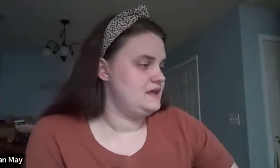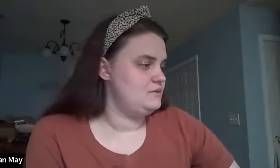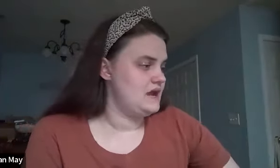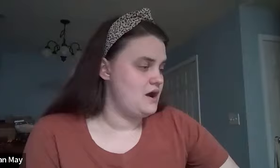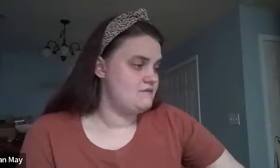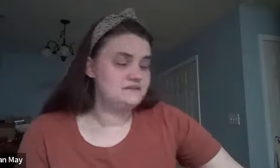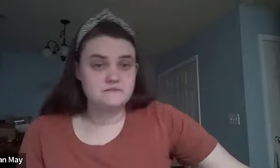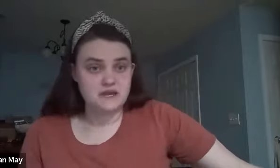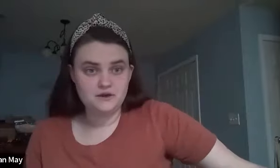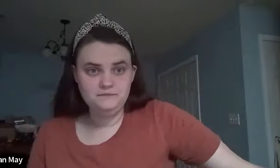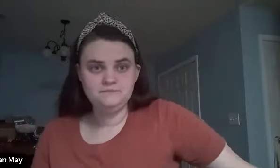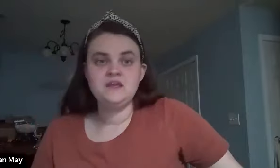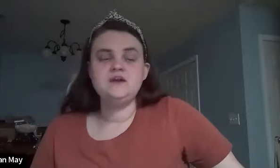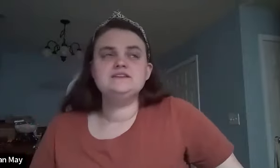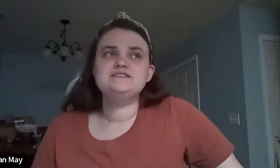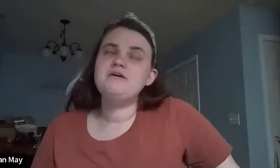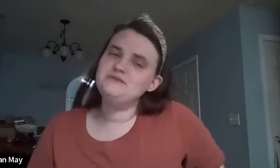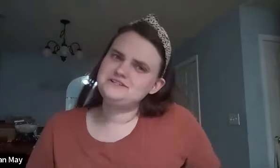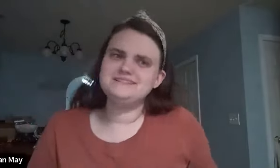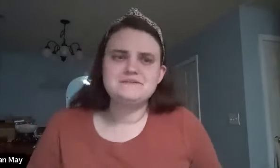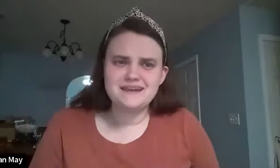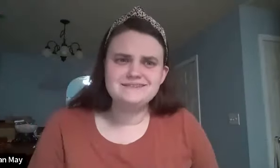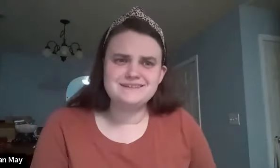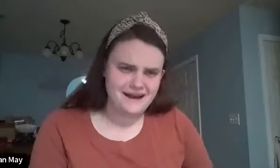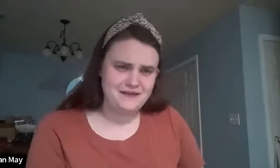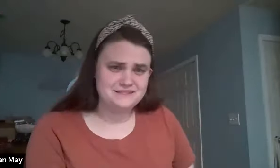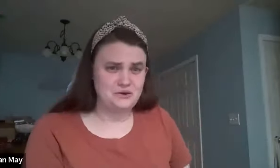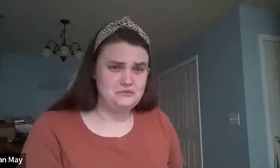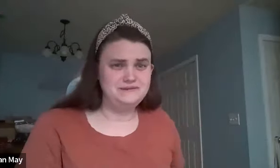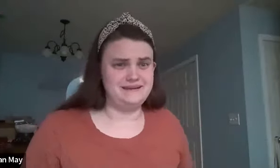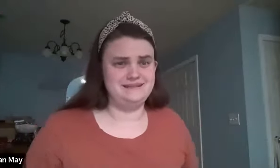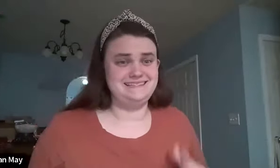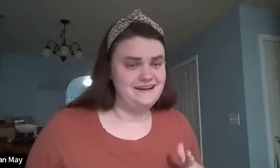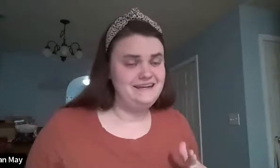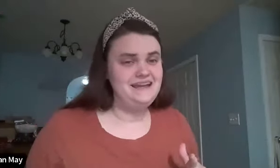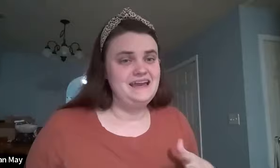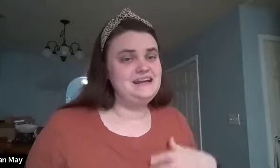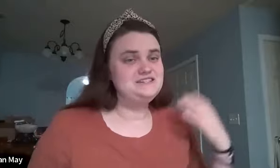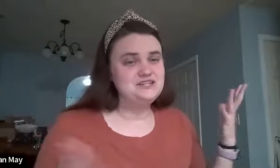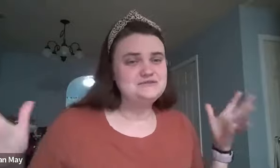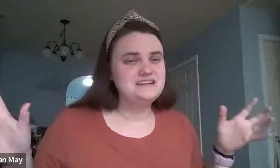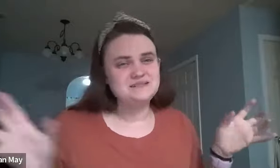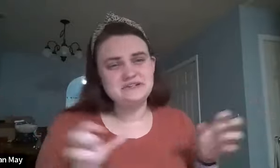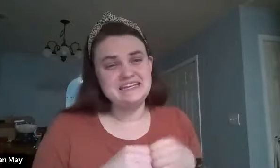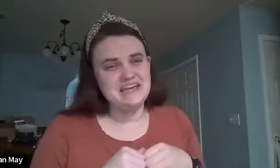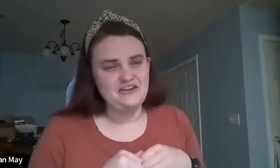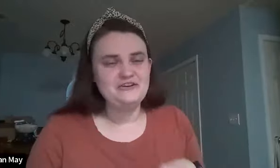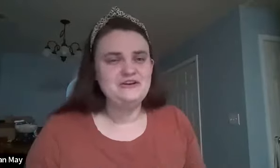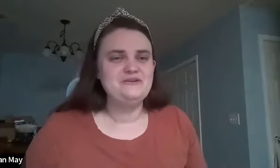Then we have tomato. So unfortunately, tomato does not have its own like sign. It has 2 signs put together,